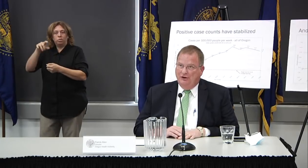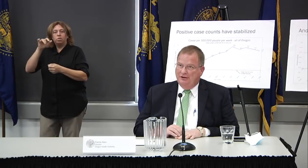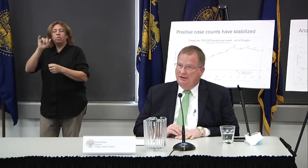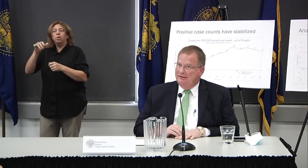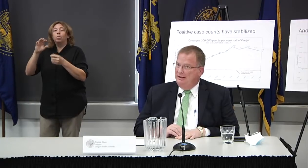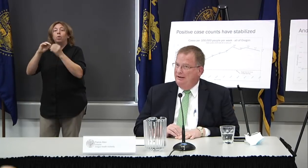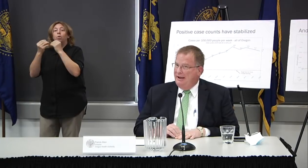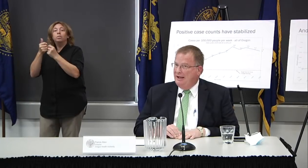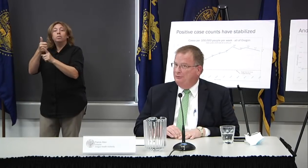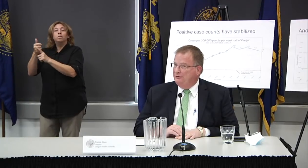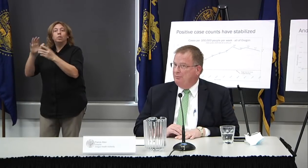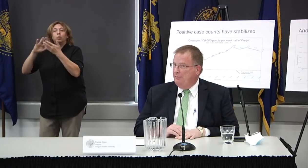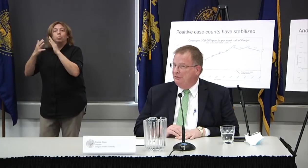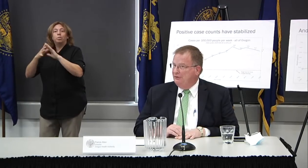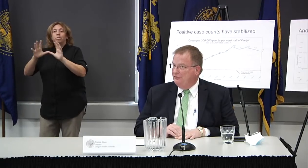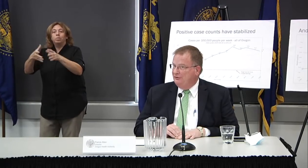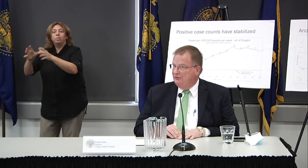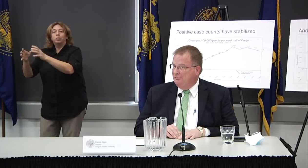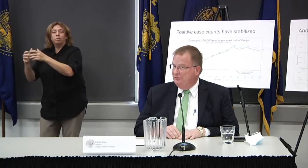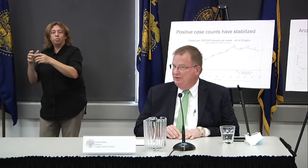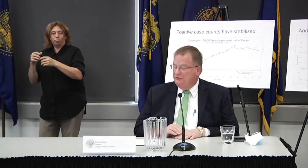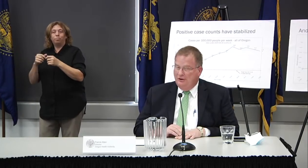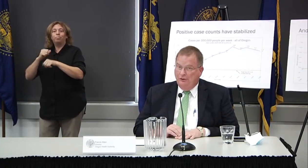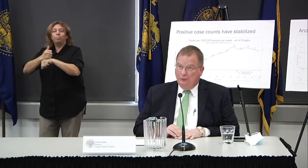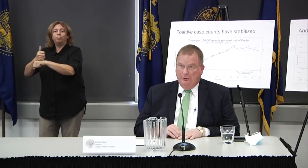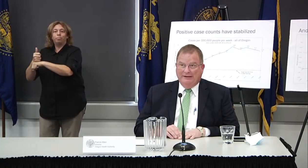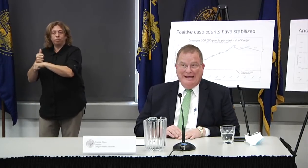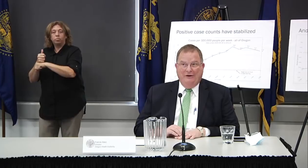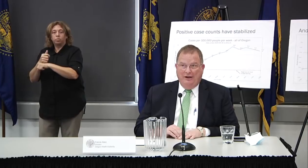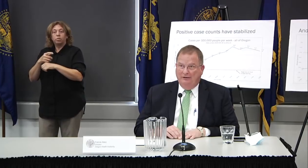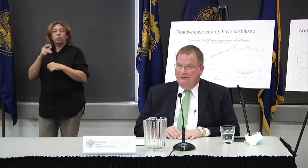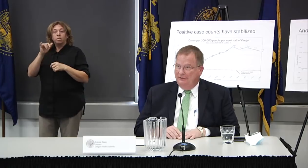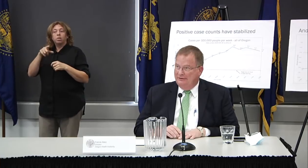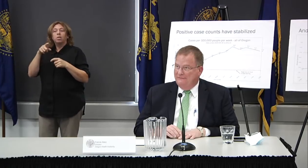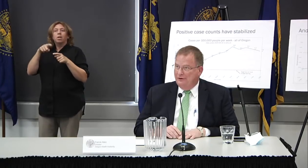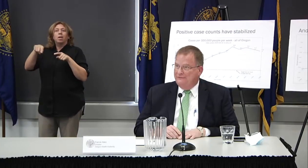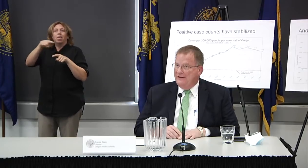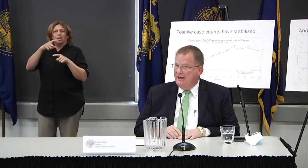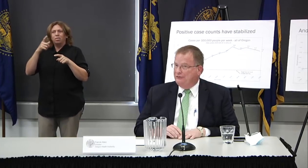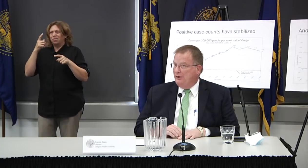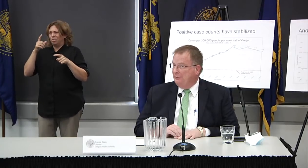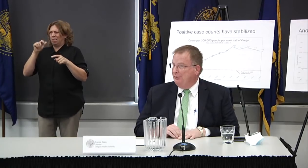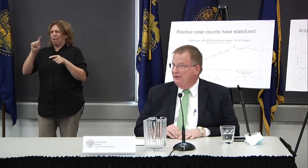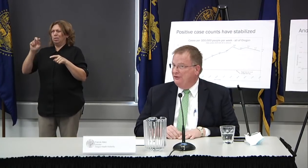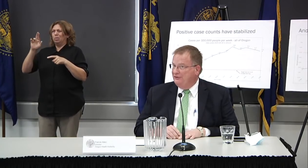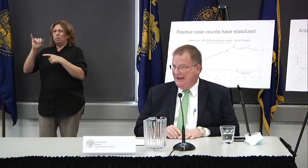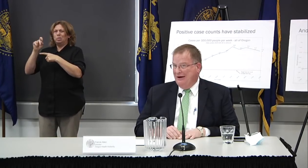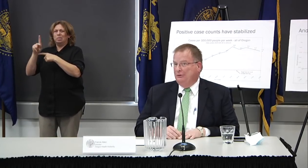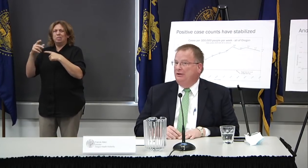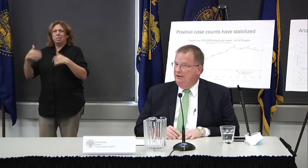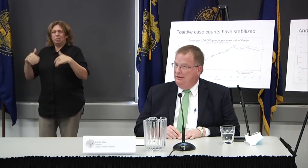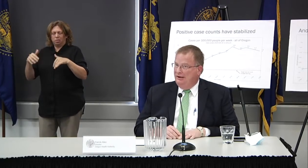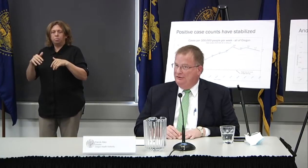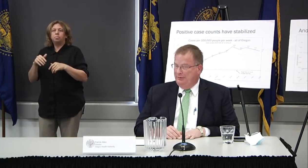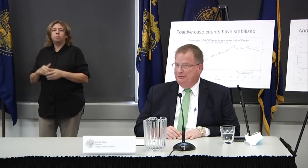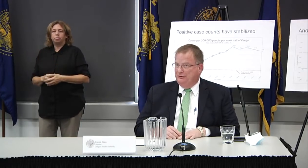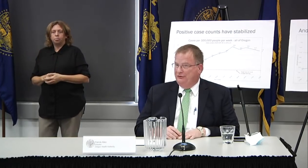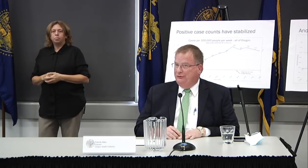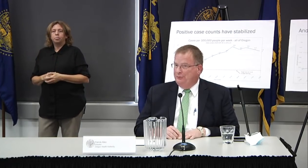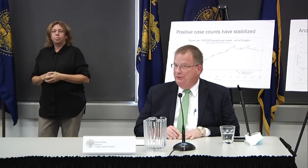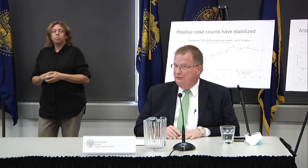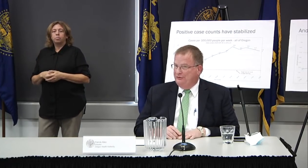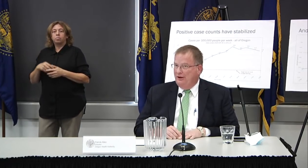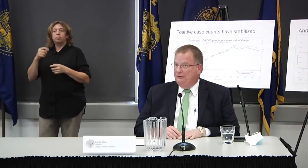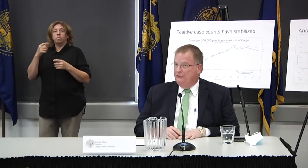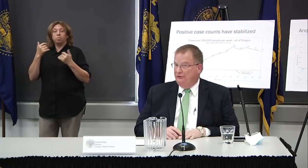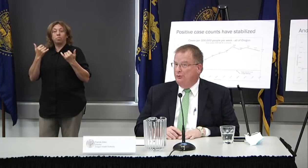specifically targeting at-risk populations and communities. We right now have a very fast grant process out to be able to